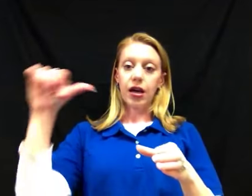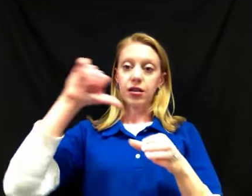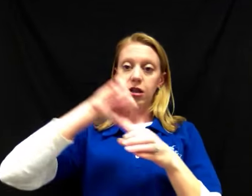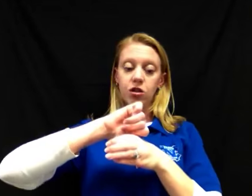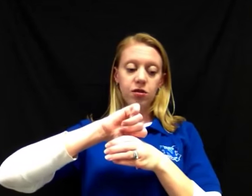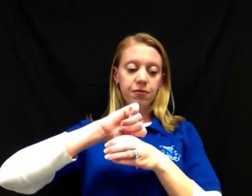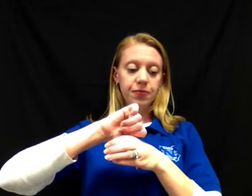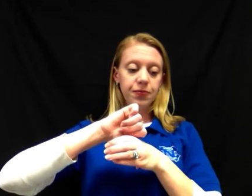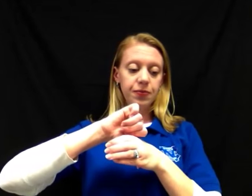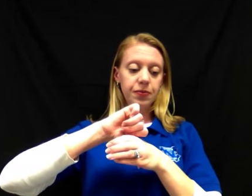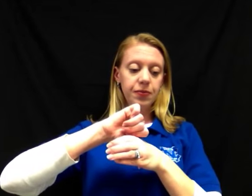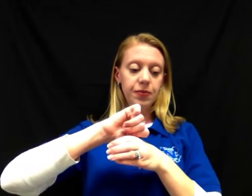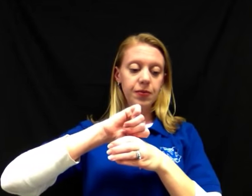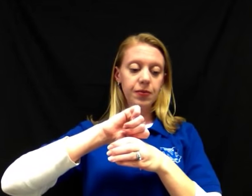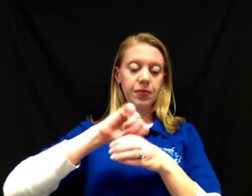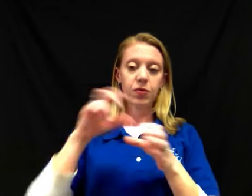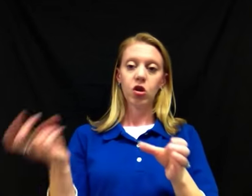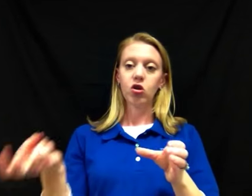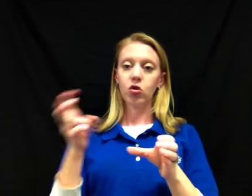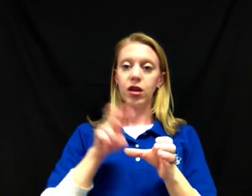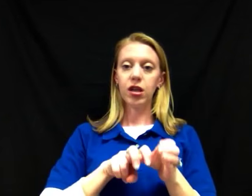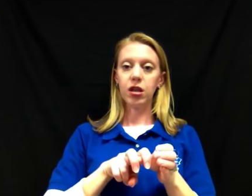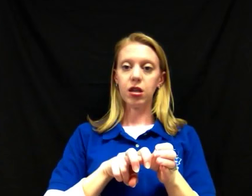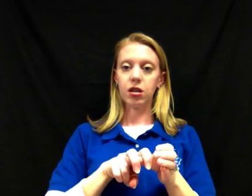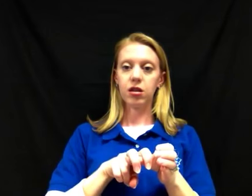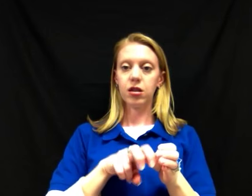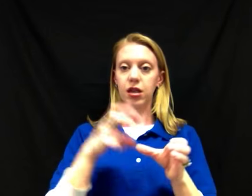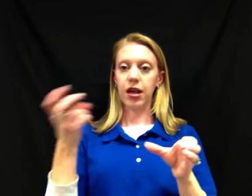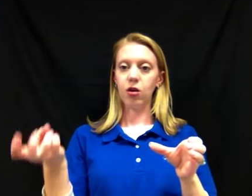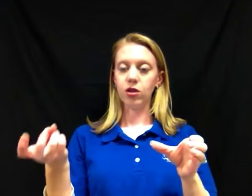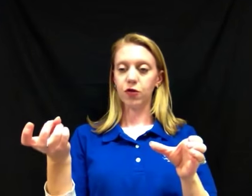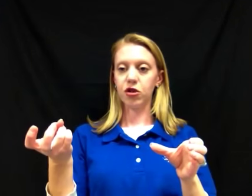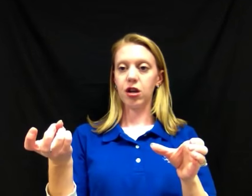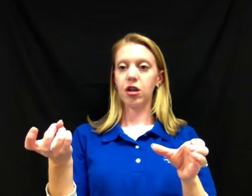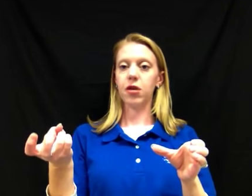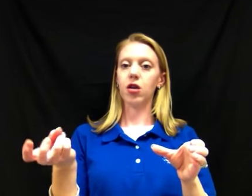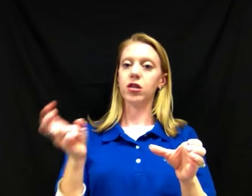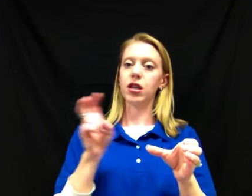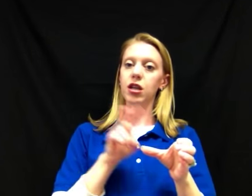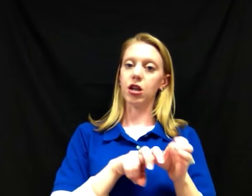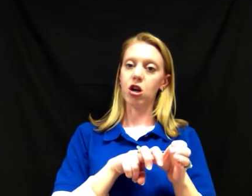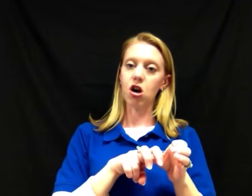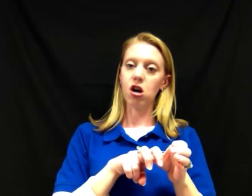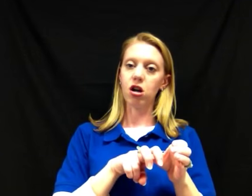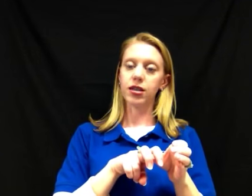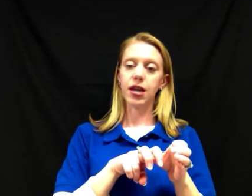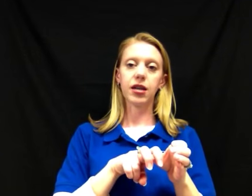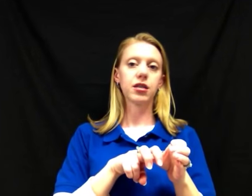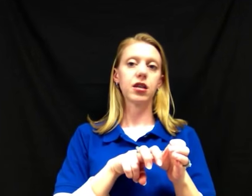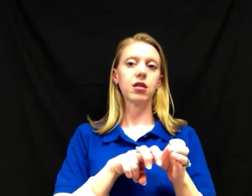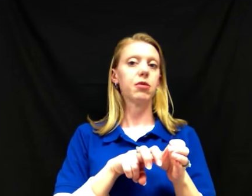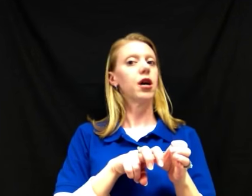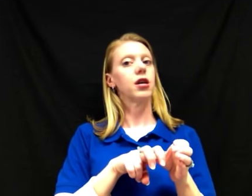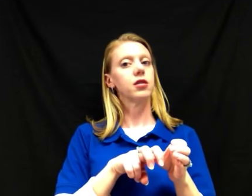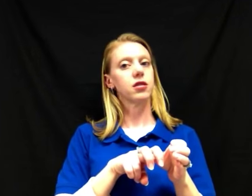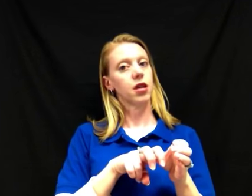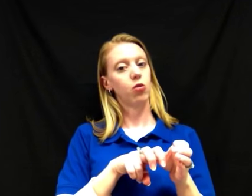Gas station. To get in. To get out, if we're talking about getting in a car, a taxi, the bus, a